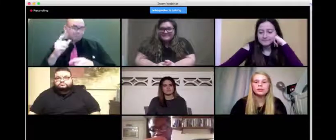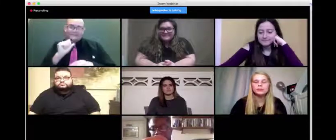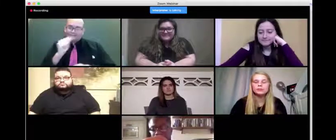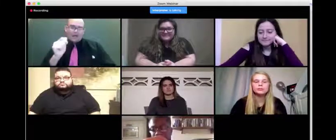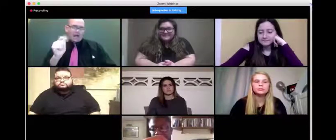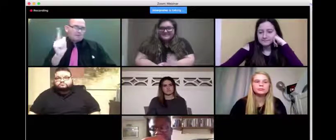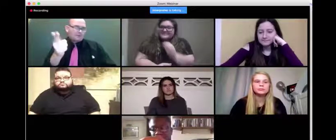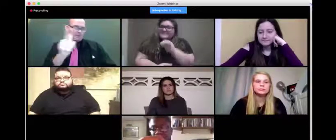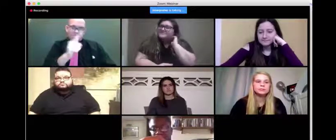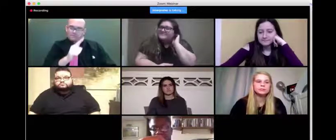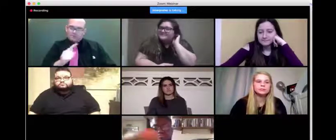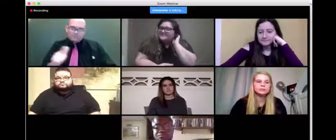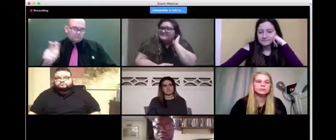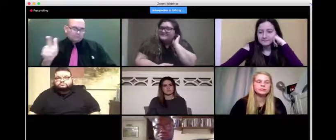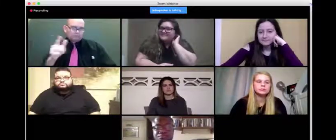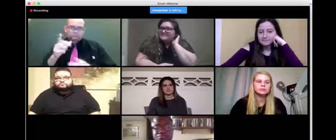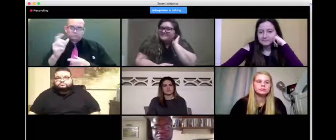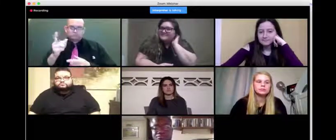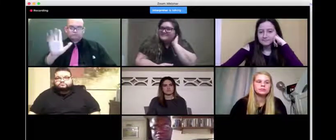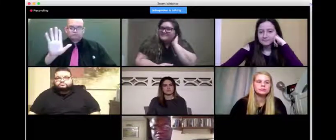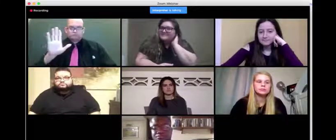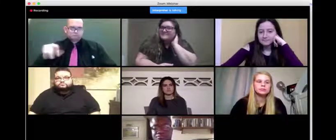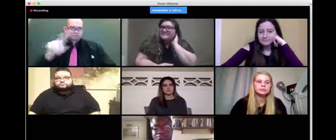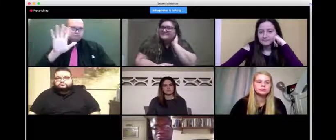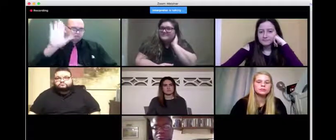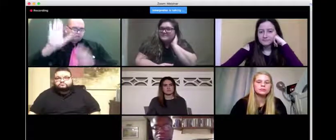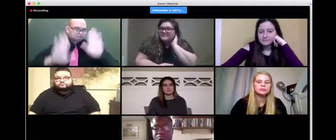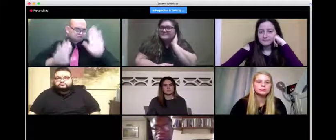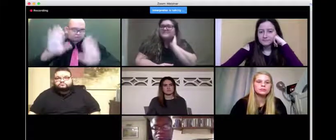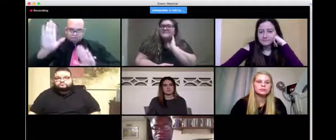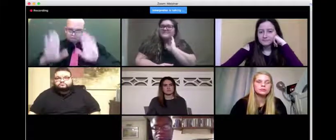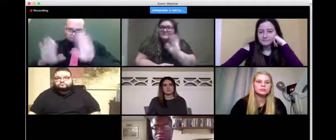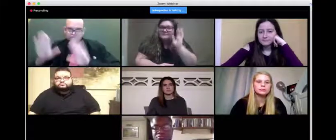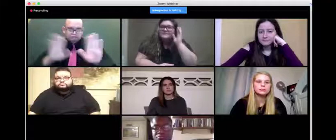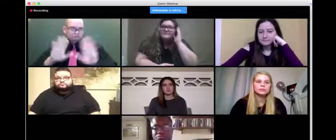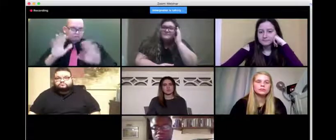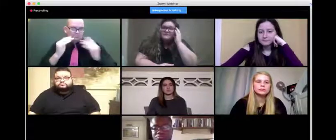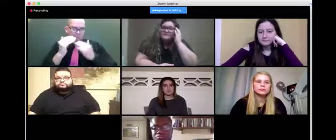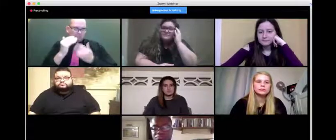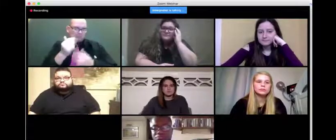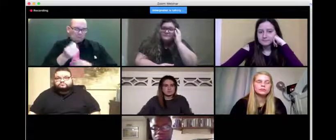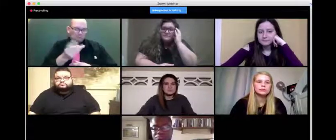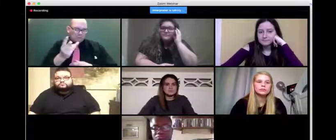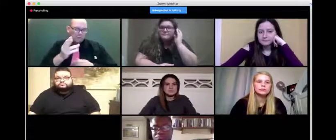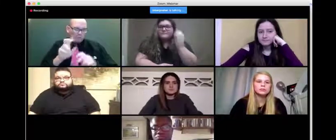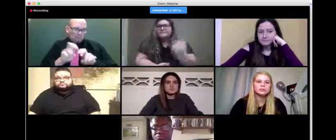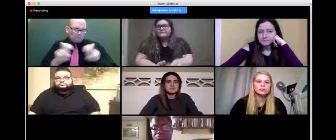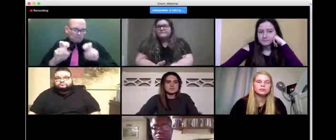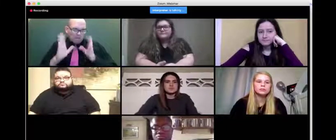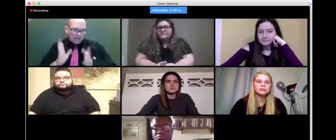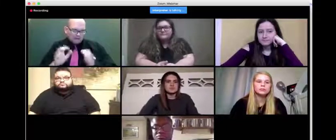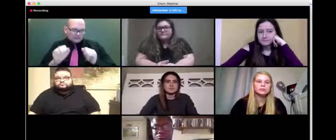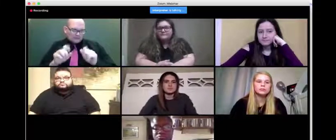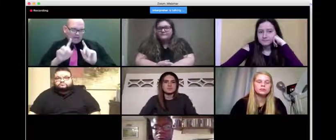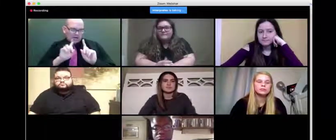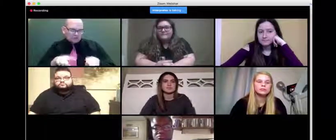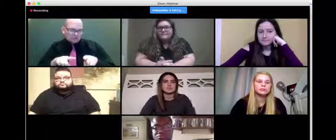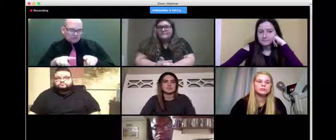in a sense, anyone on the panel then can answer. We don't have to have everyone answer the same